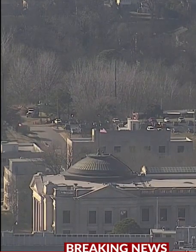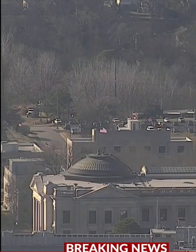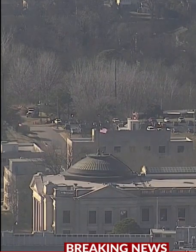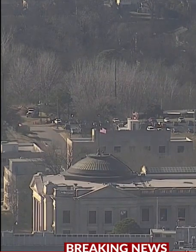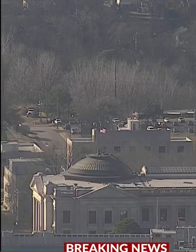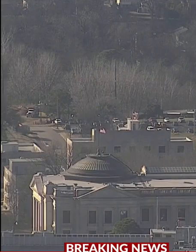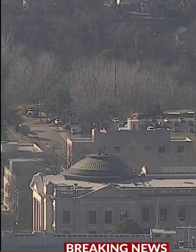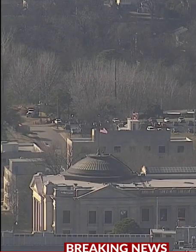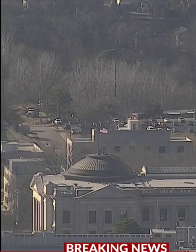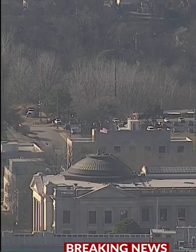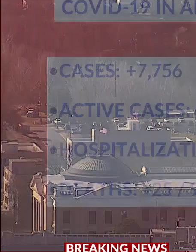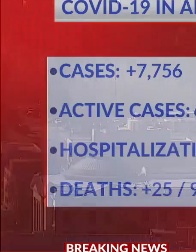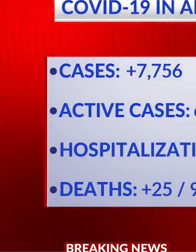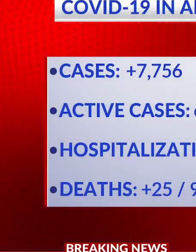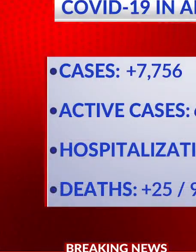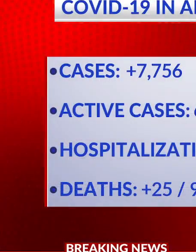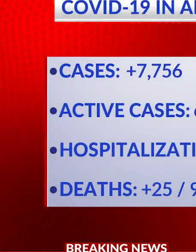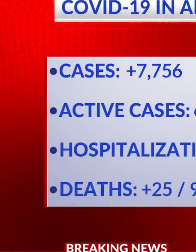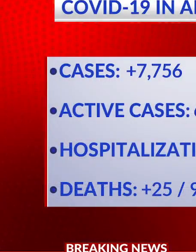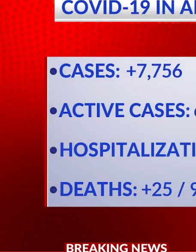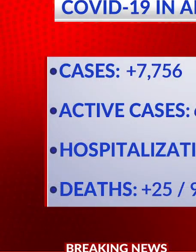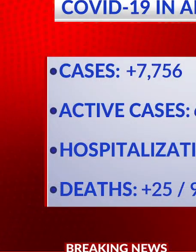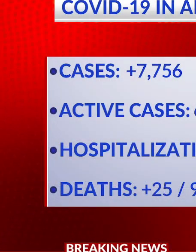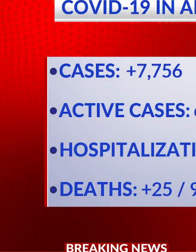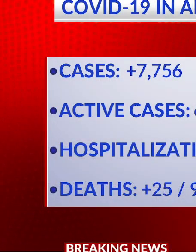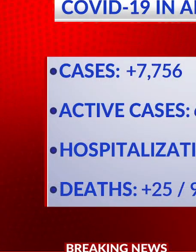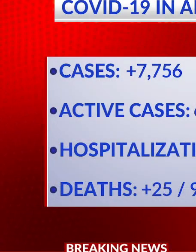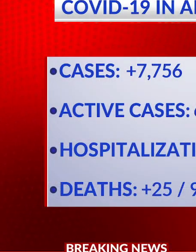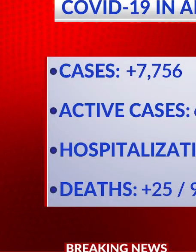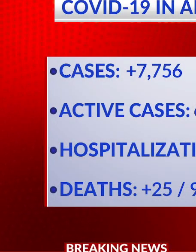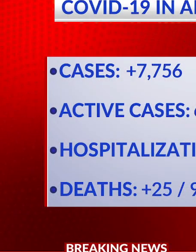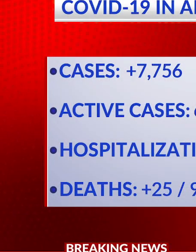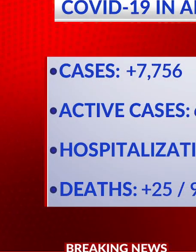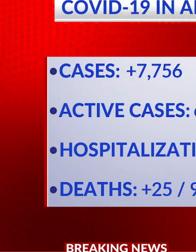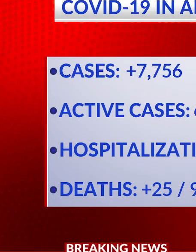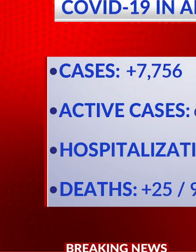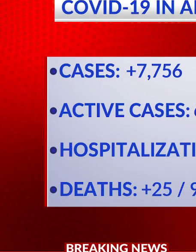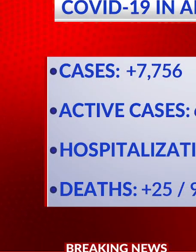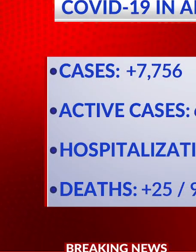are tracking many new cases. You see it there,